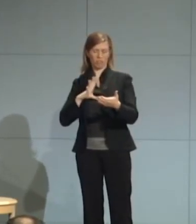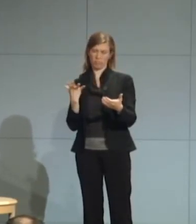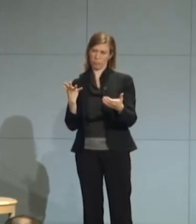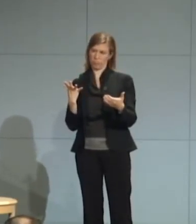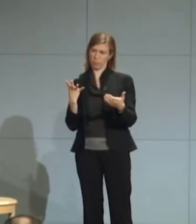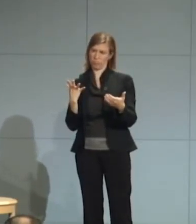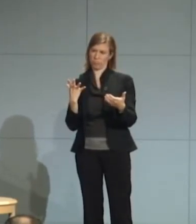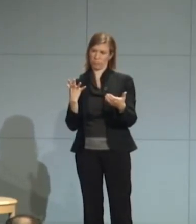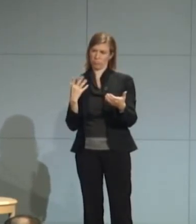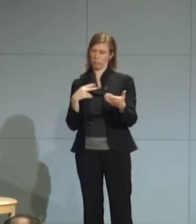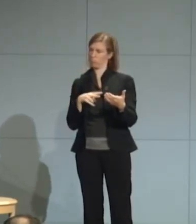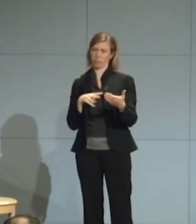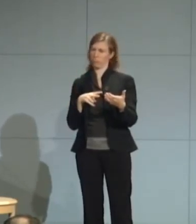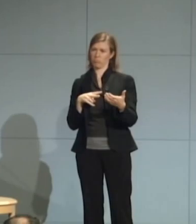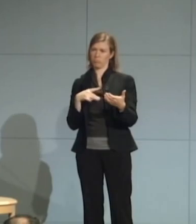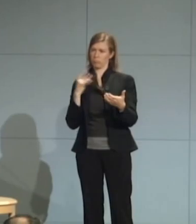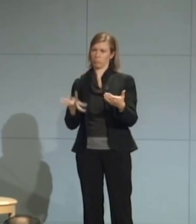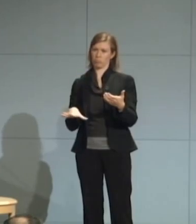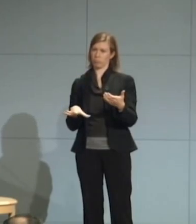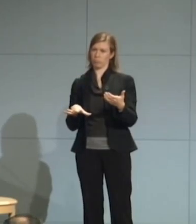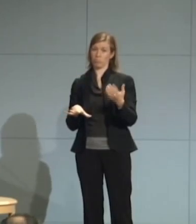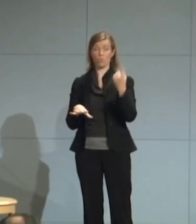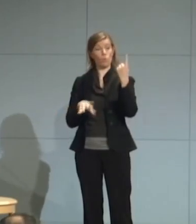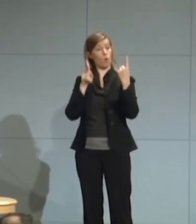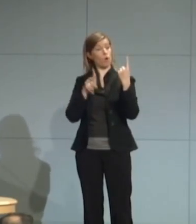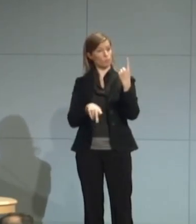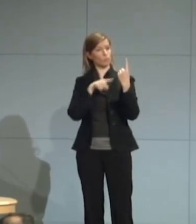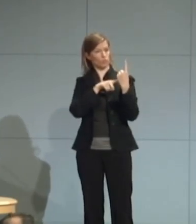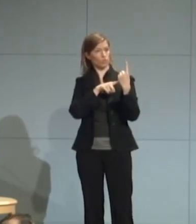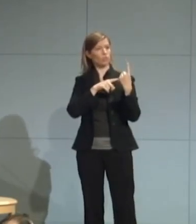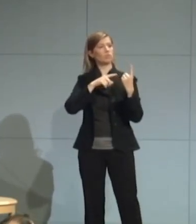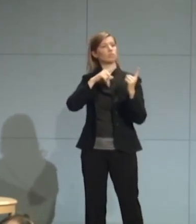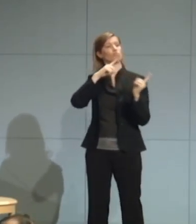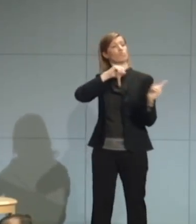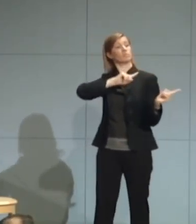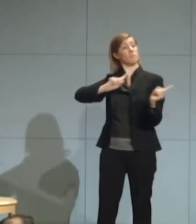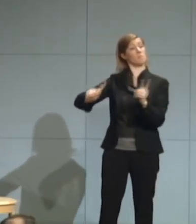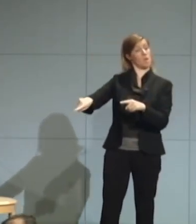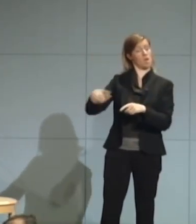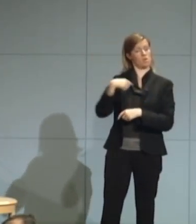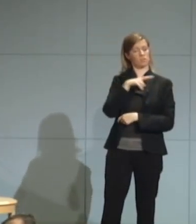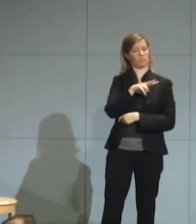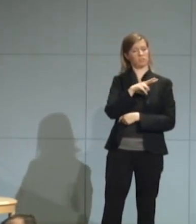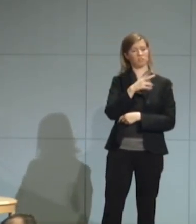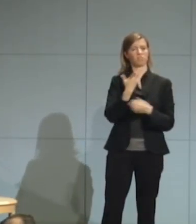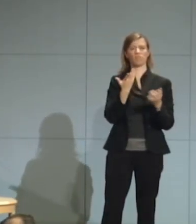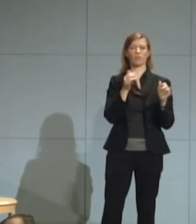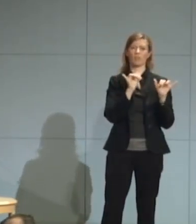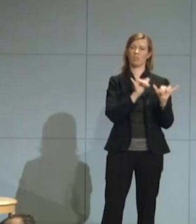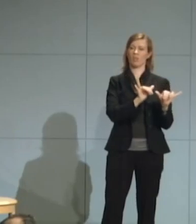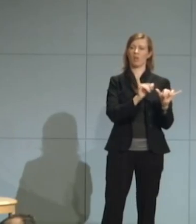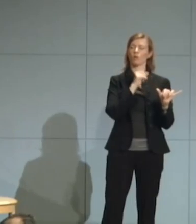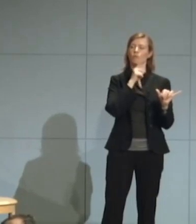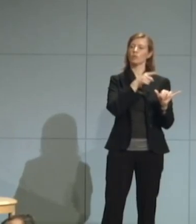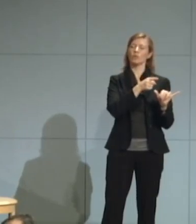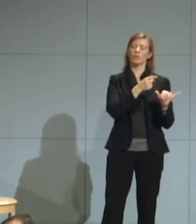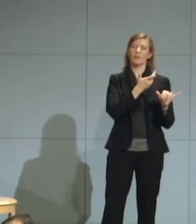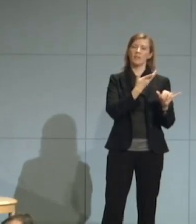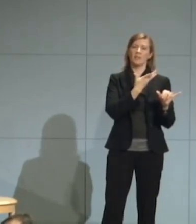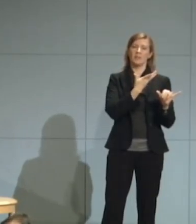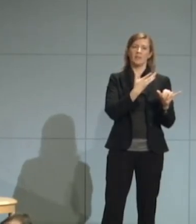"The slaves weren't free, but I'm sure they enjoyed the fireworks," which is also pretty funny. Now,